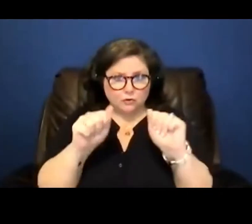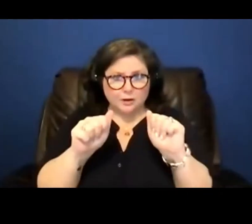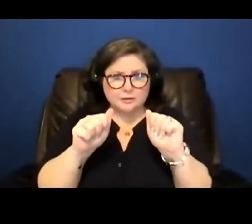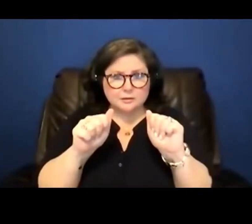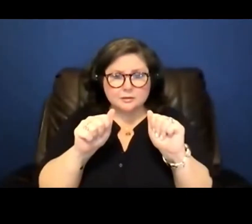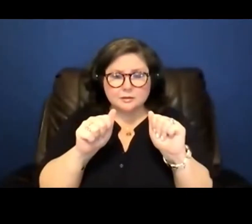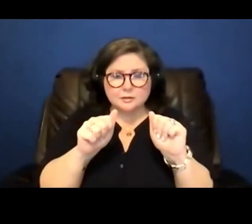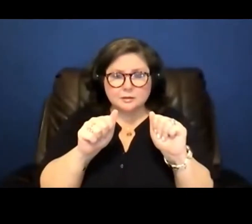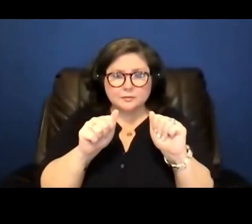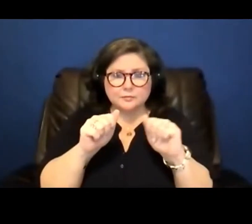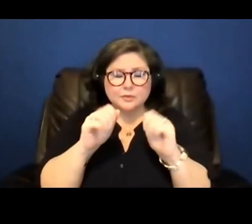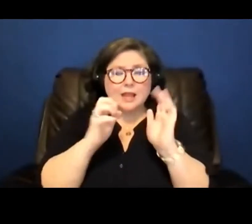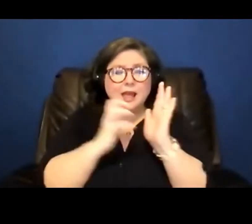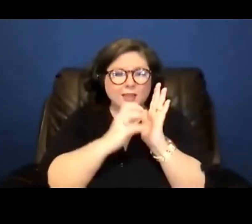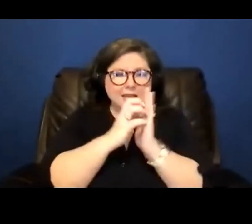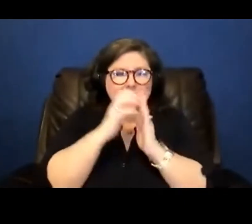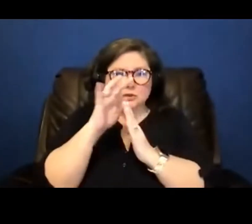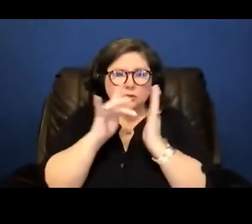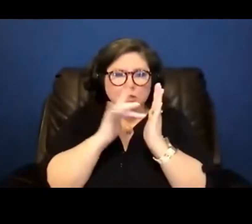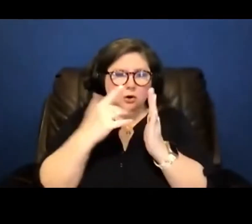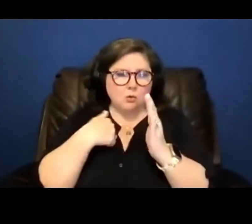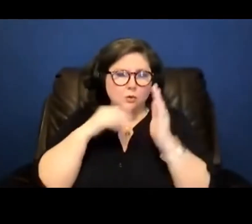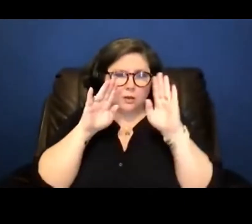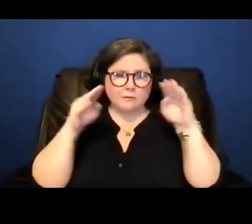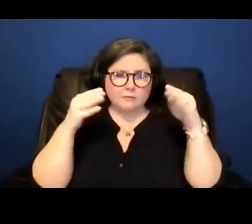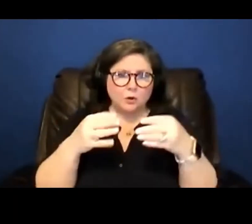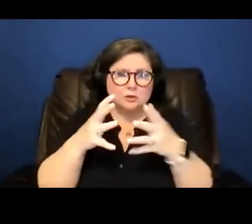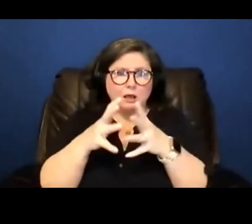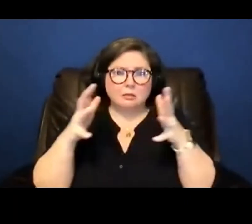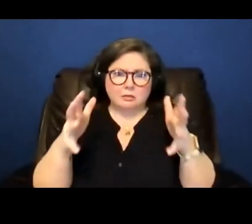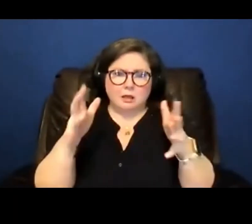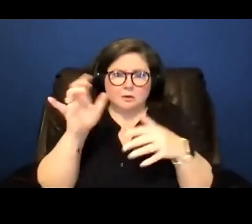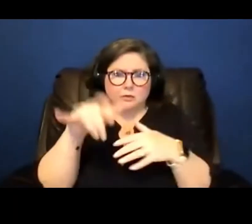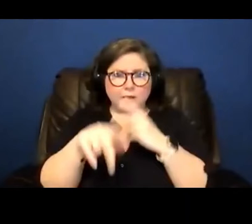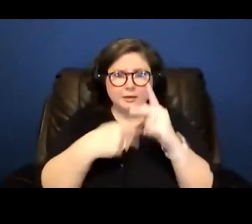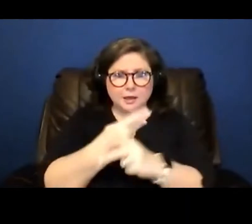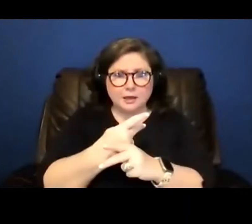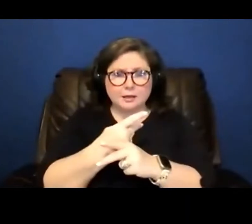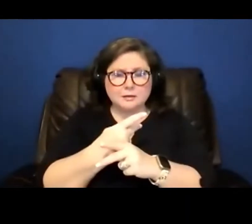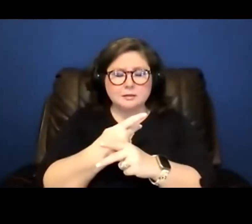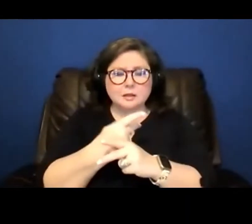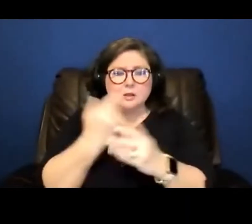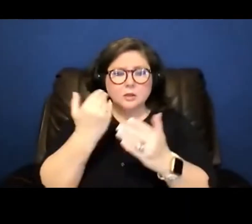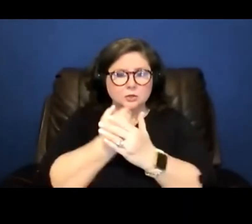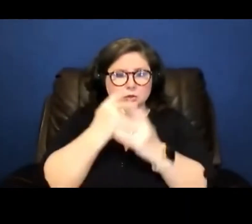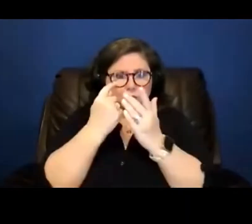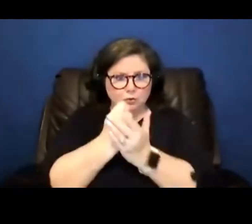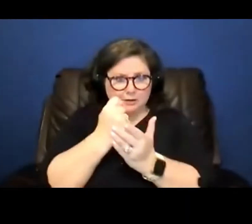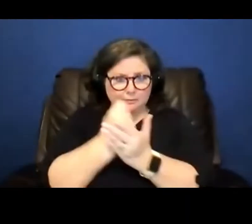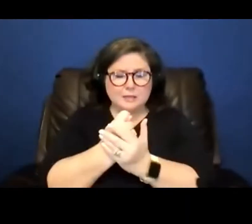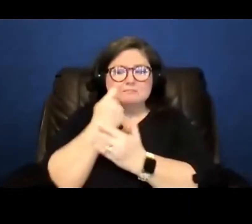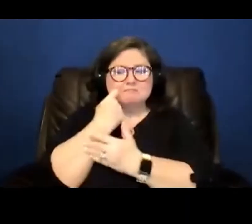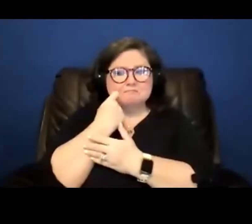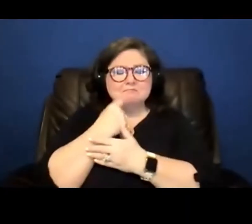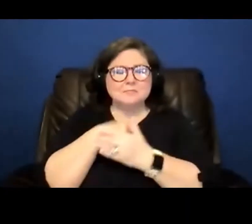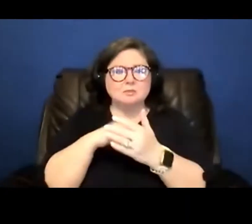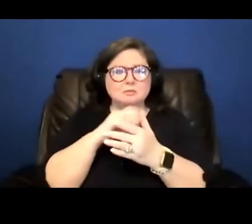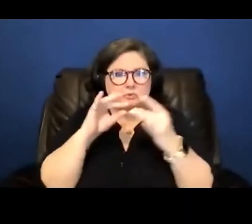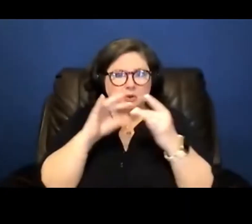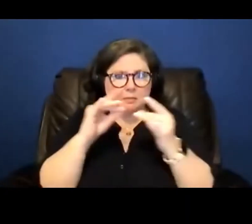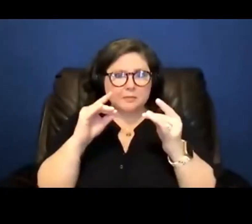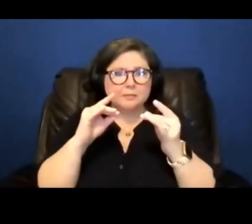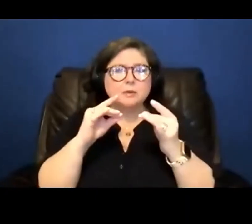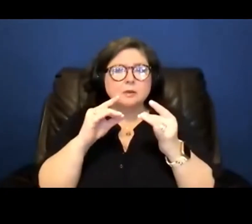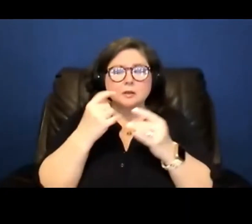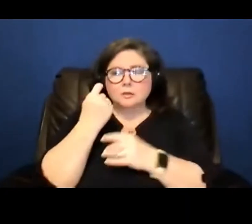at the Cancer Center, we really focus a lot on. They are looking at new treatments, as I said, say, for example, in the past